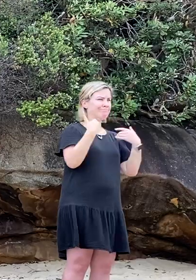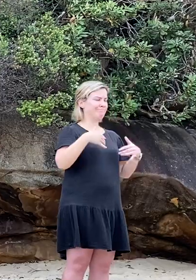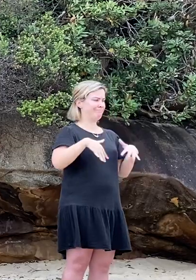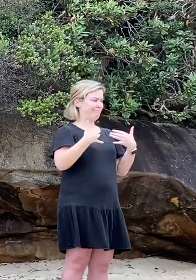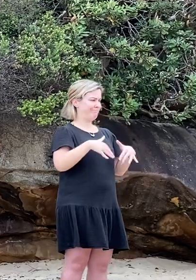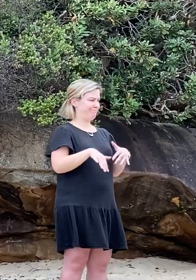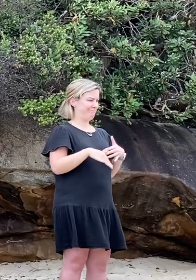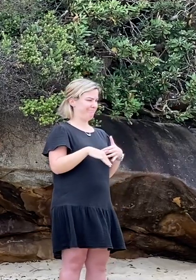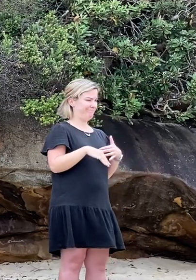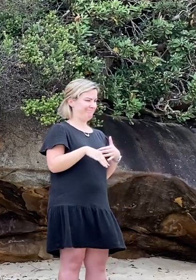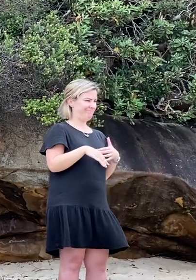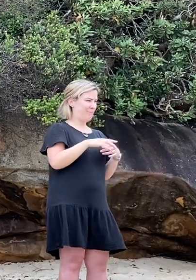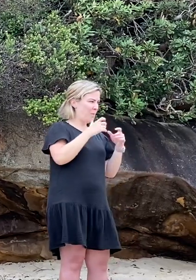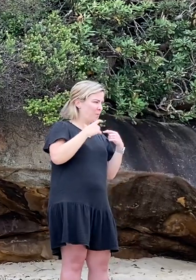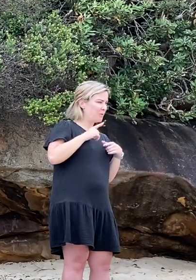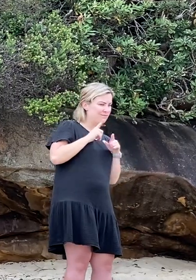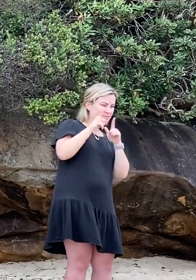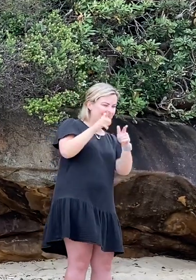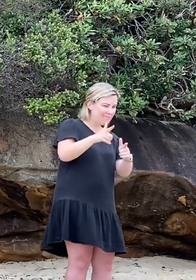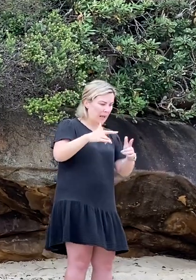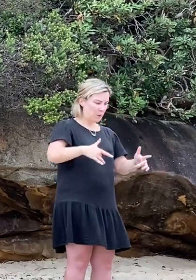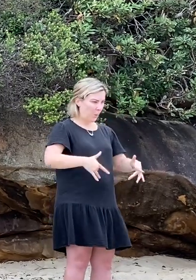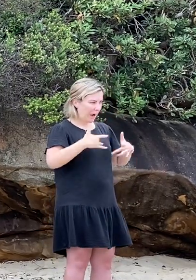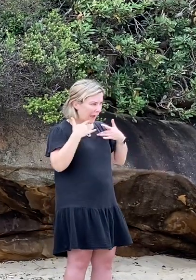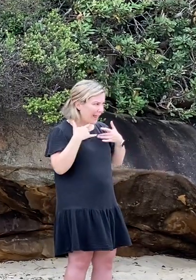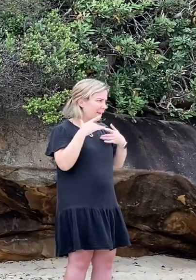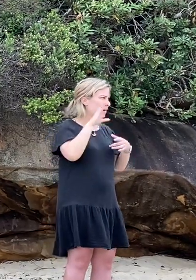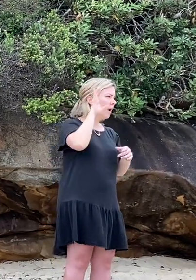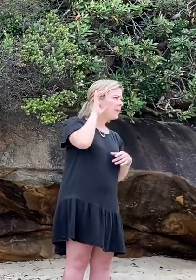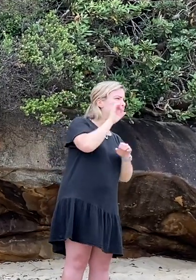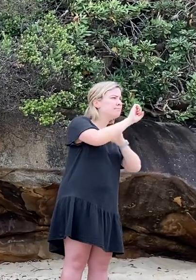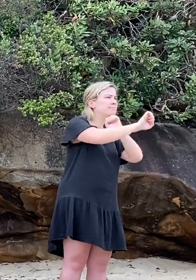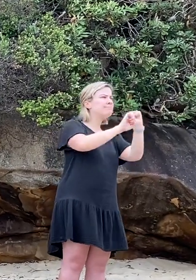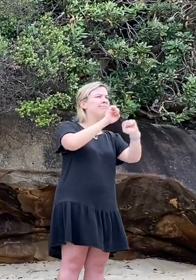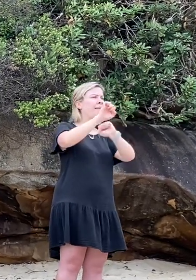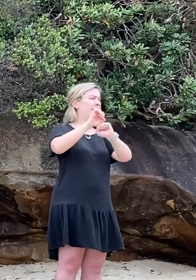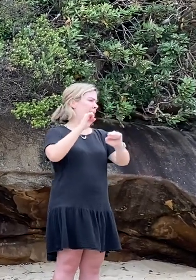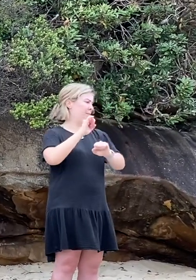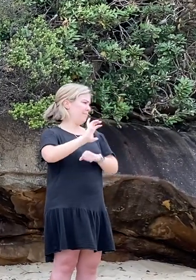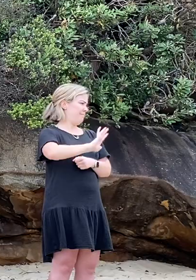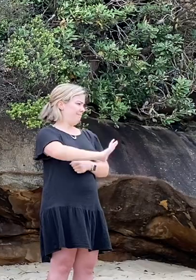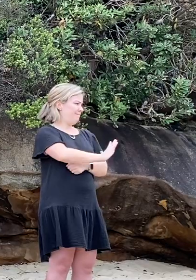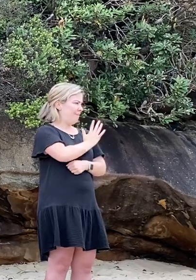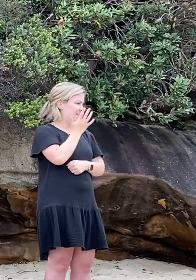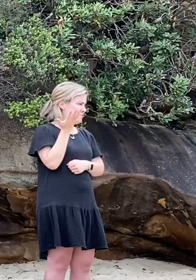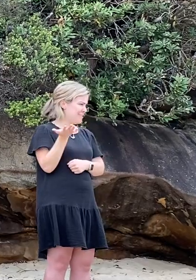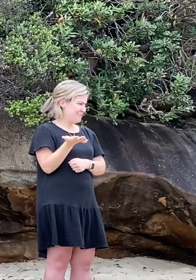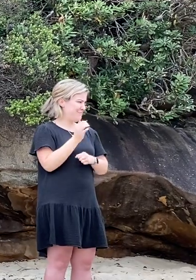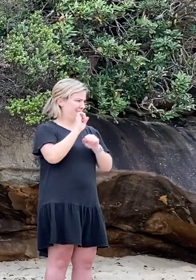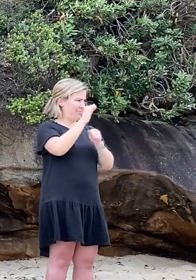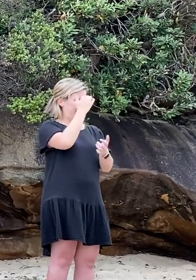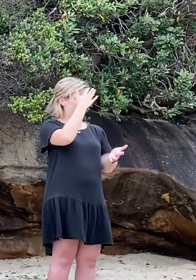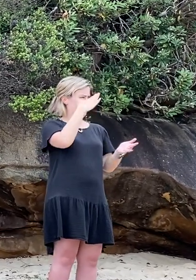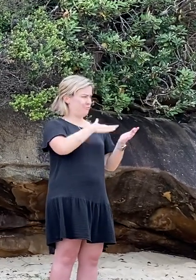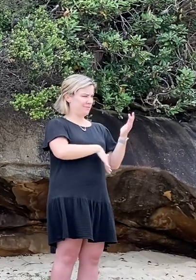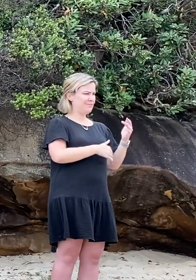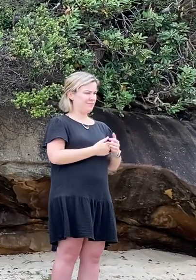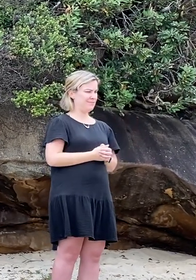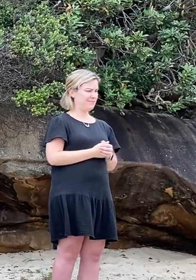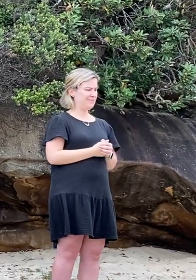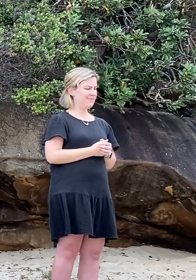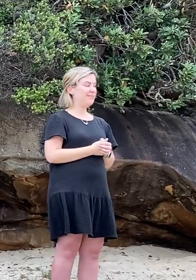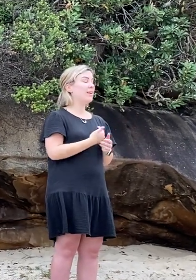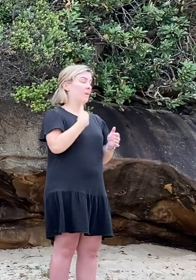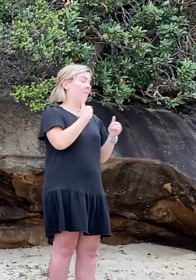you want to go into the studio and live, and so you get to really see how people live who are living there as well. Yes, we were